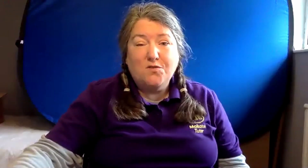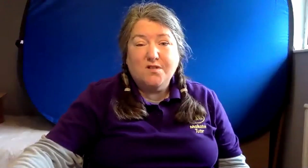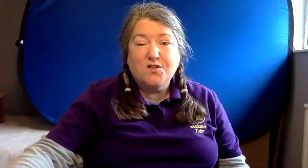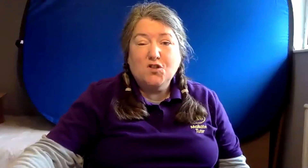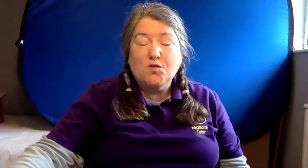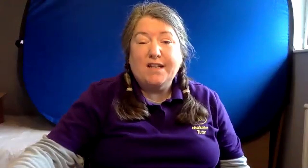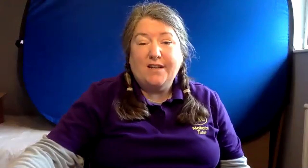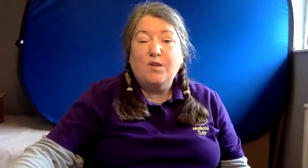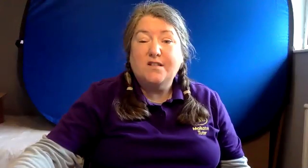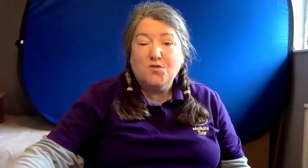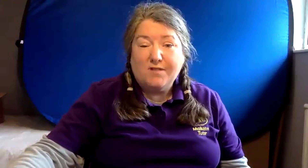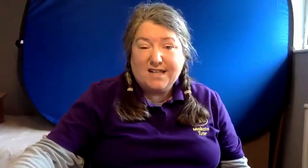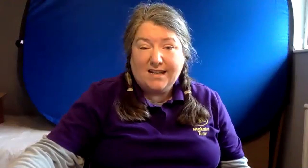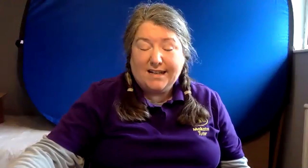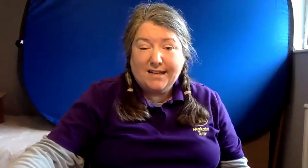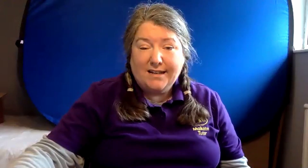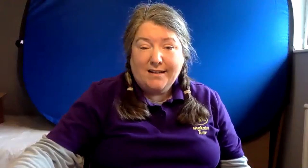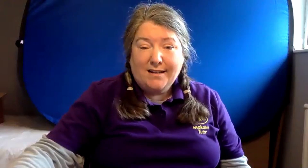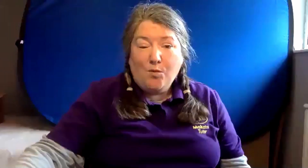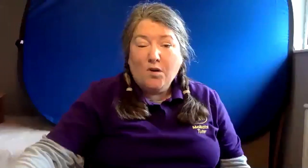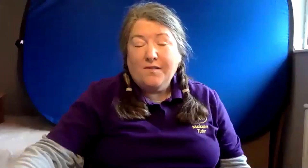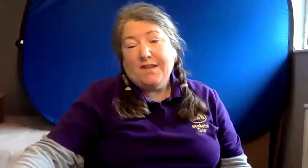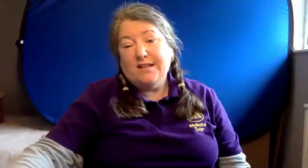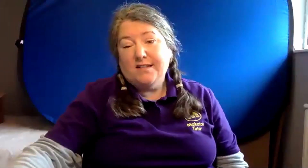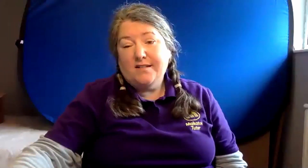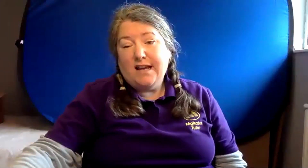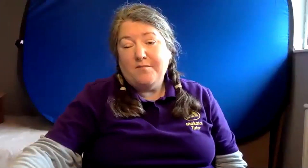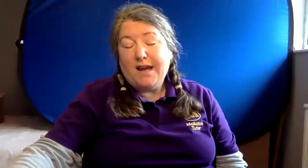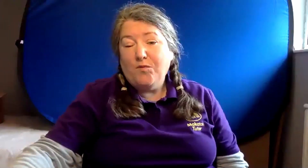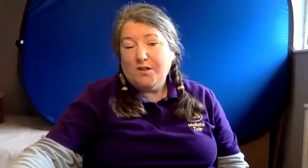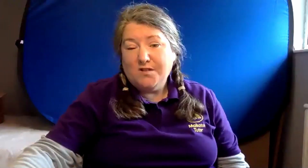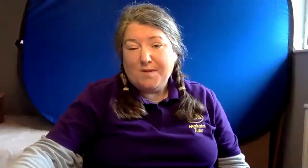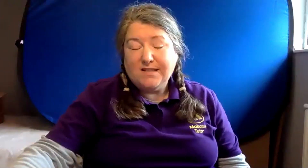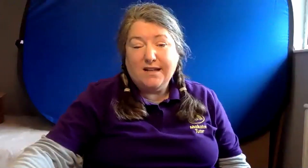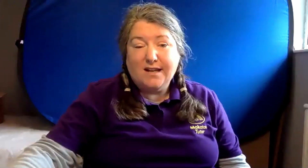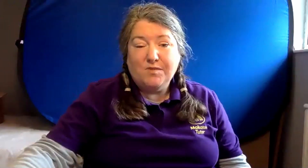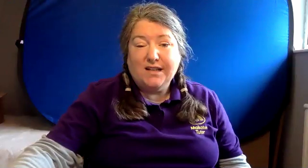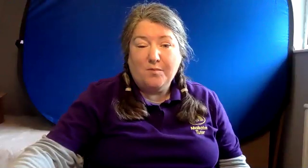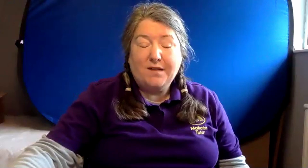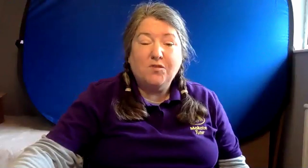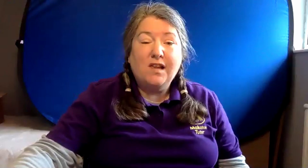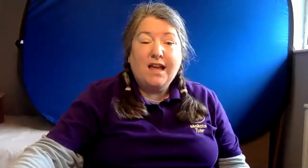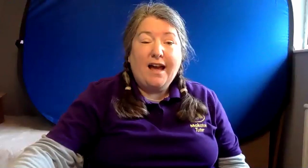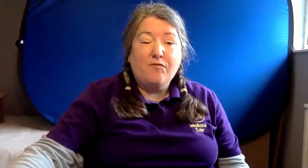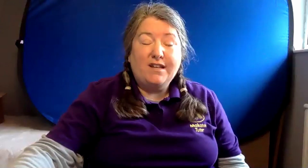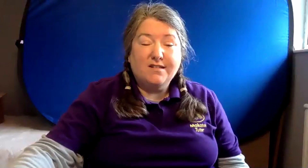users join in with storytelling. And one of the things that anyone who spends any time with little people and reads the